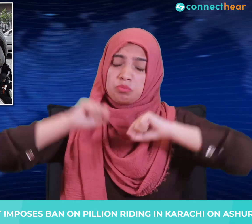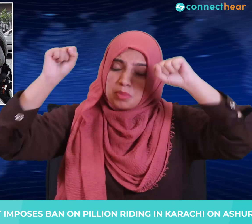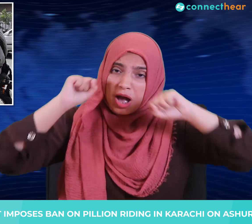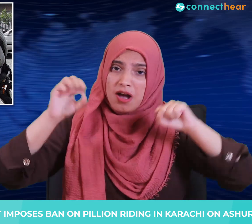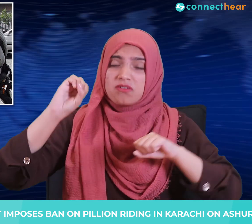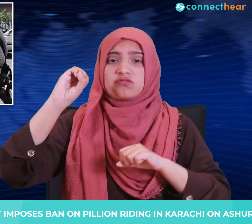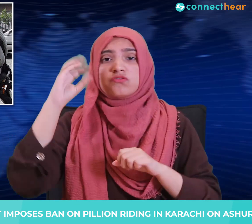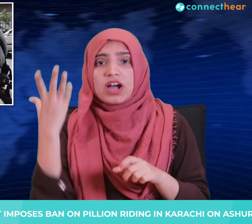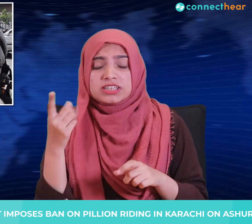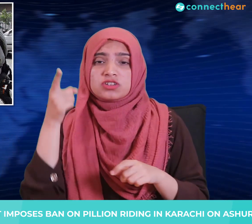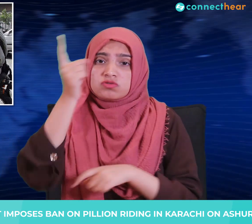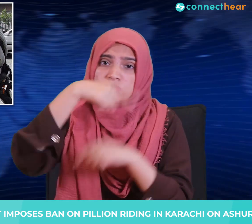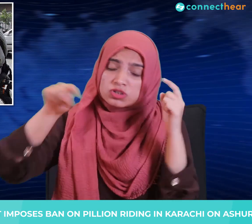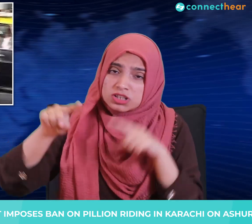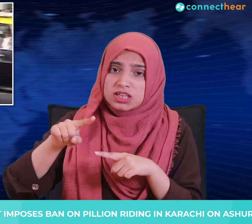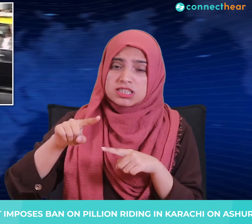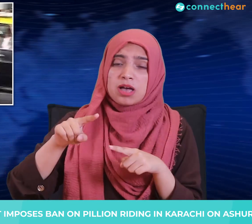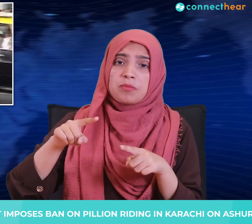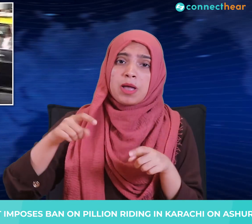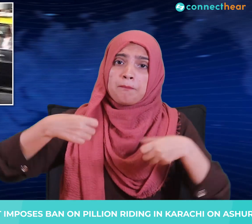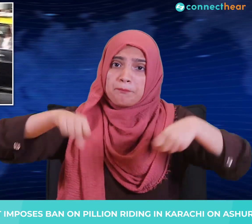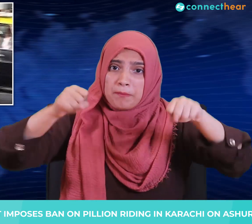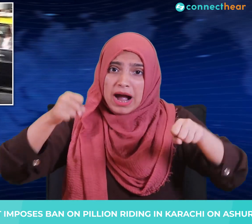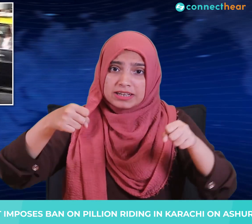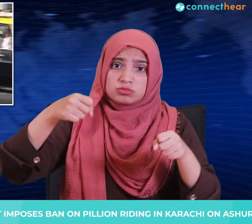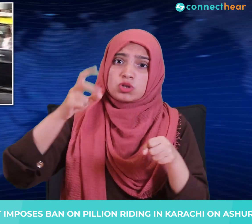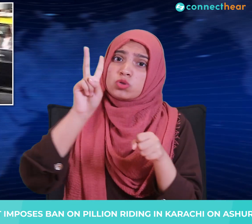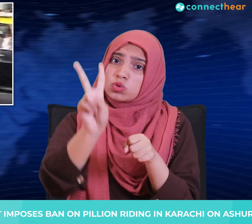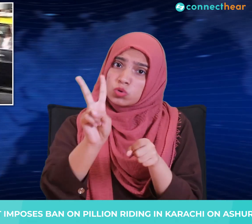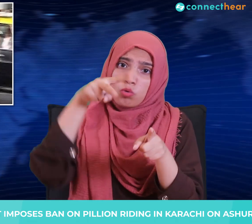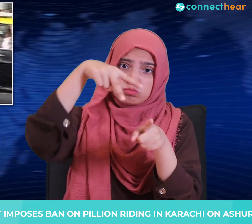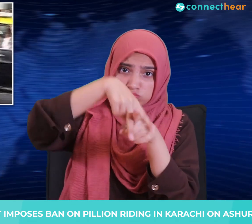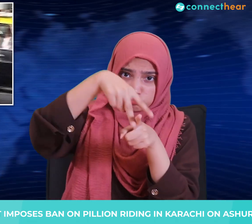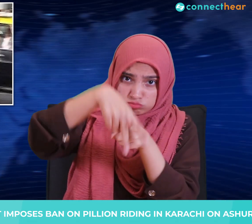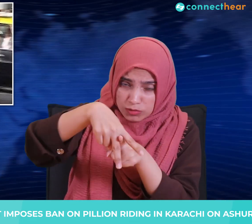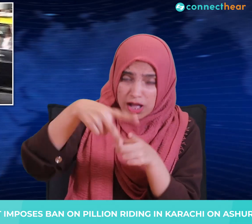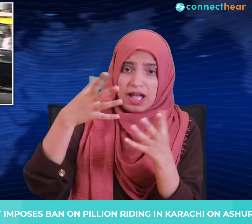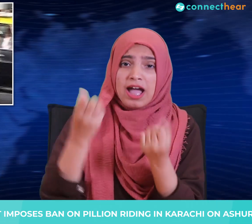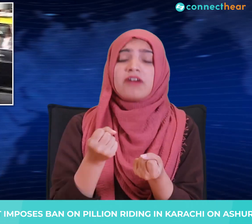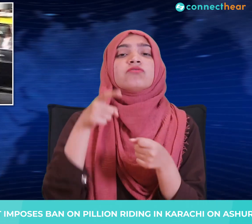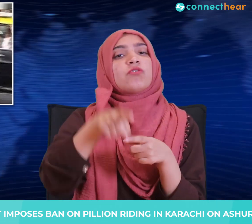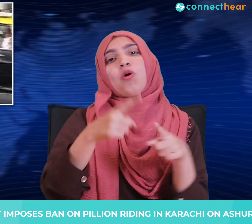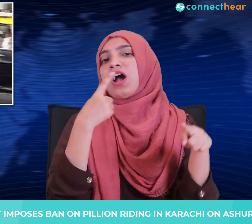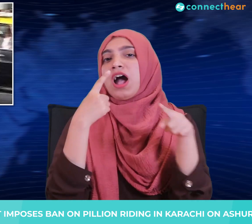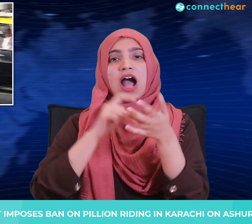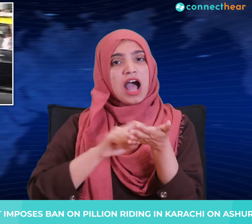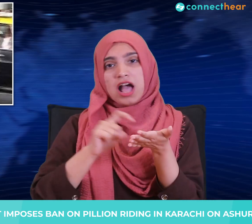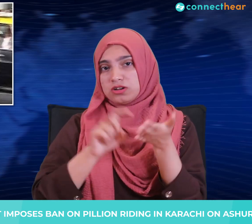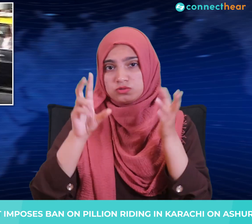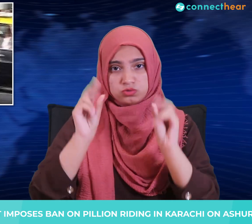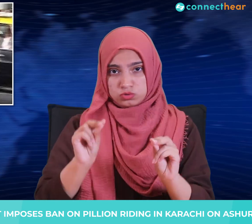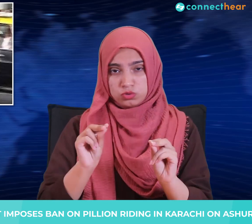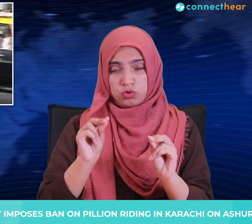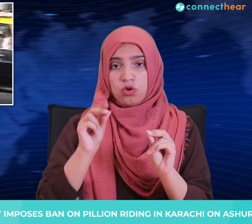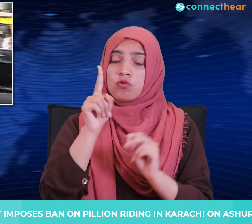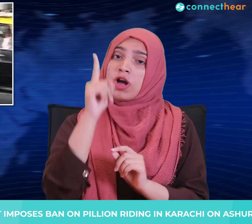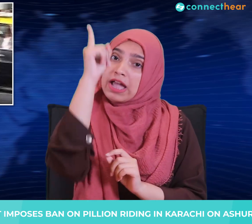imposed as a partial modification of a notification, permitting two people riding a motorcycle, which was issued